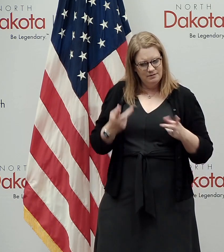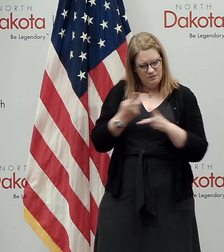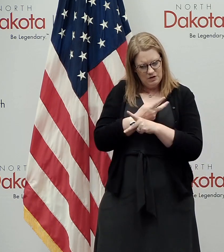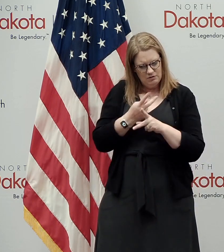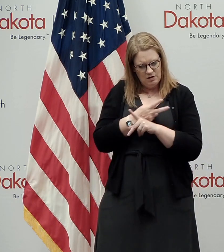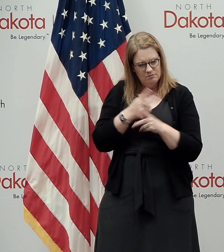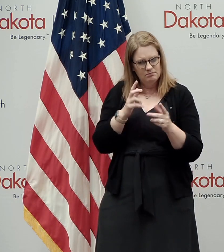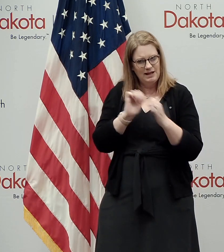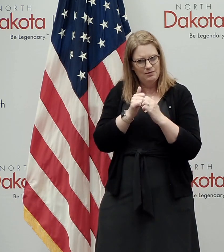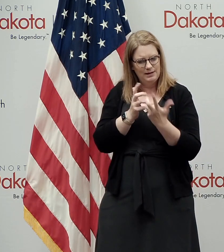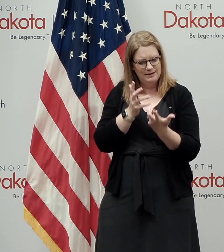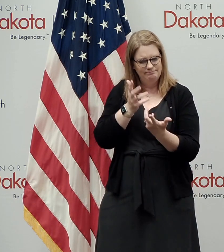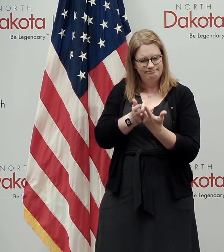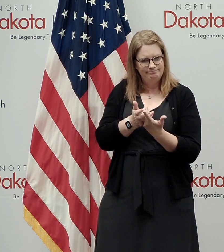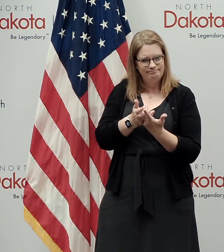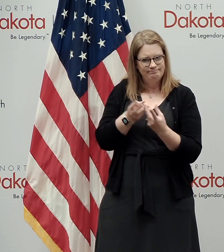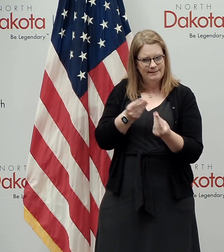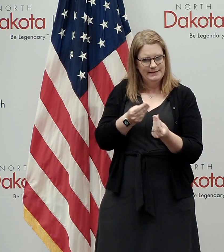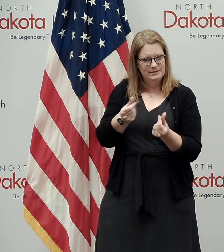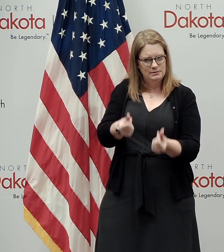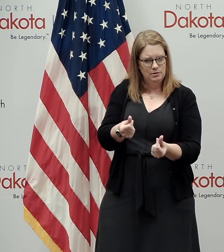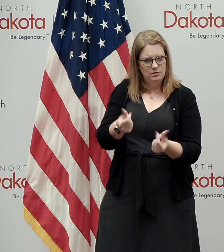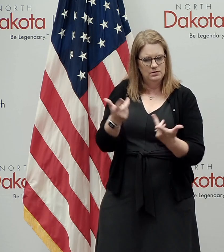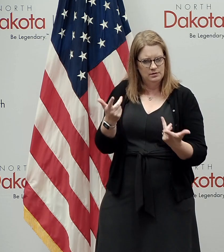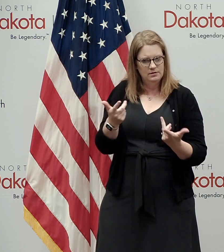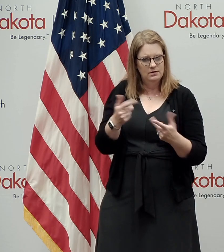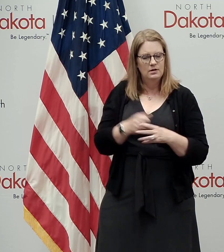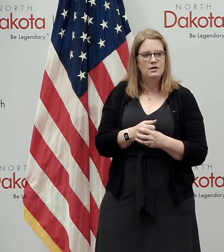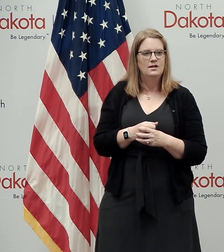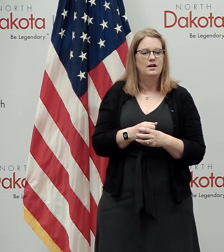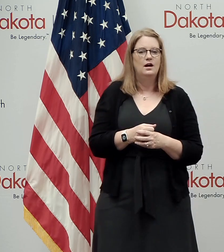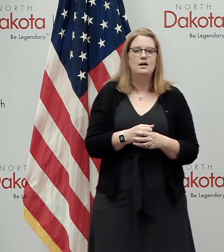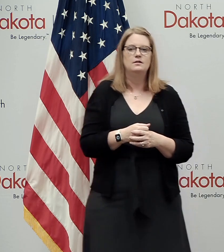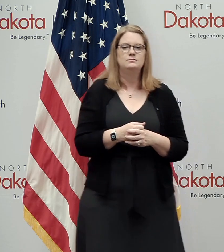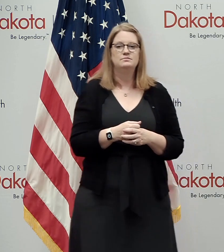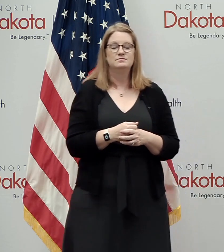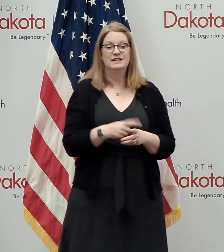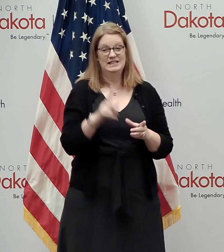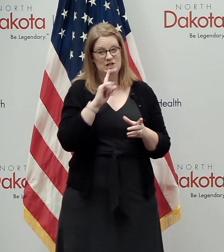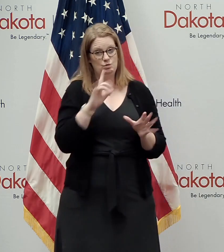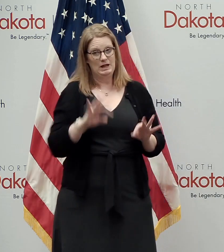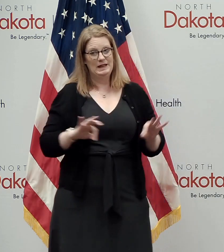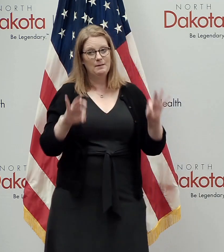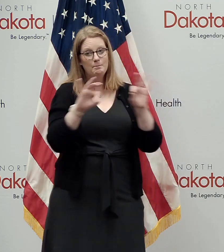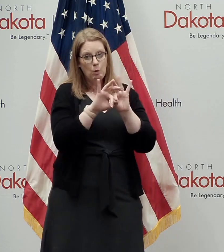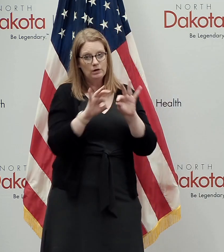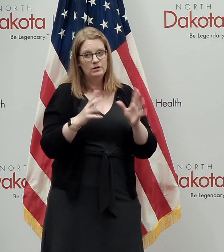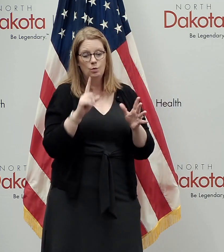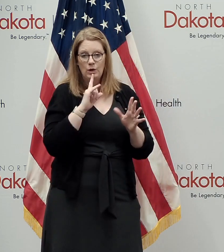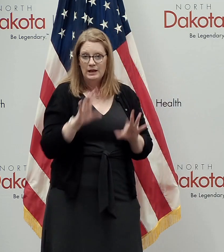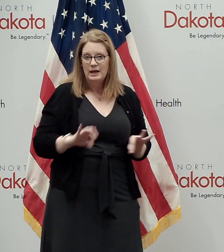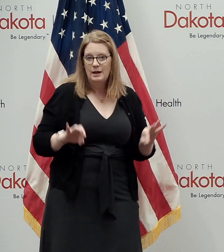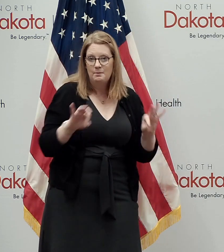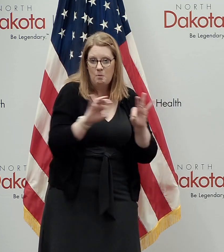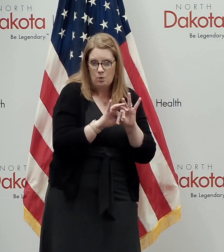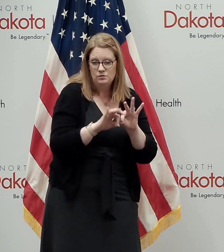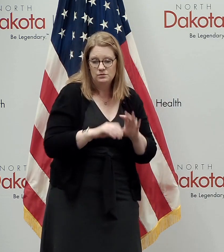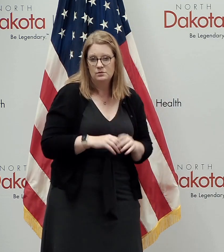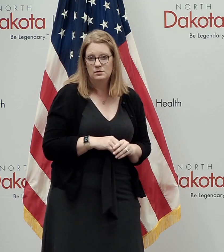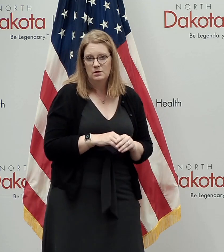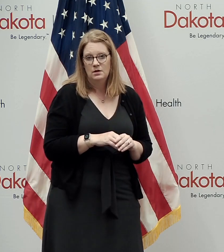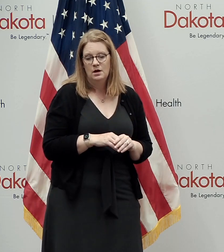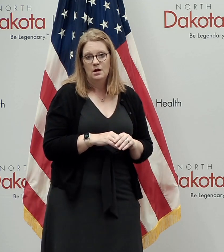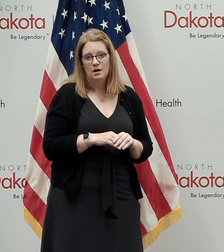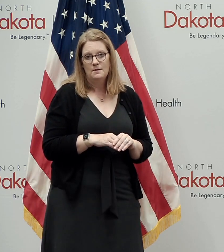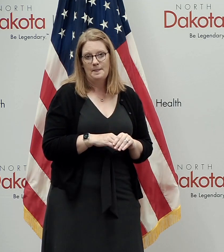to make sure that it runs smoother in terms of high quality. This is really important, and I'm appreciate everybody that's digging into it right now, because we